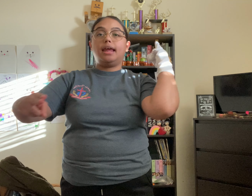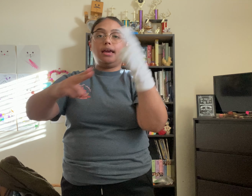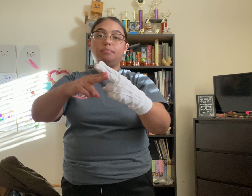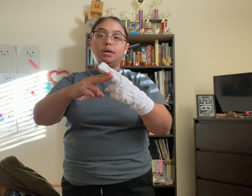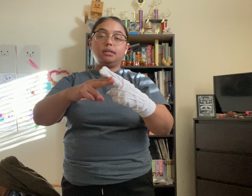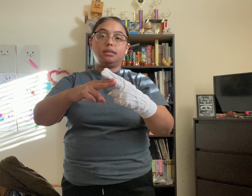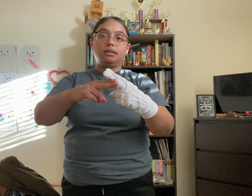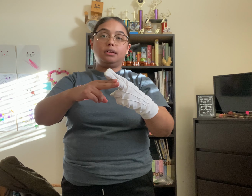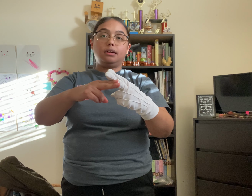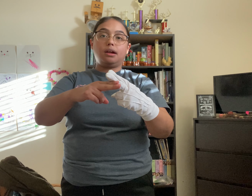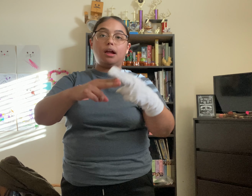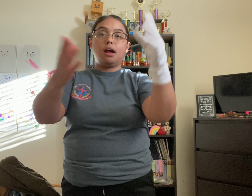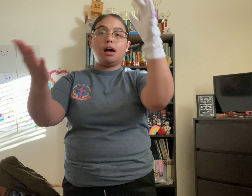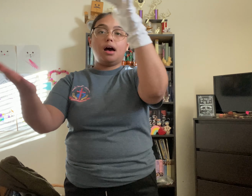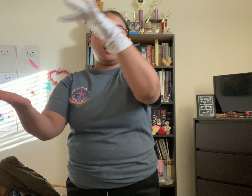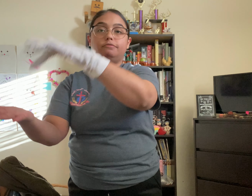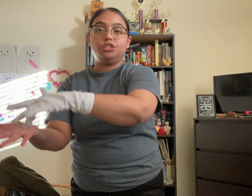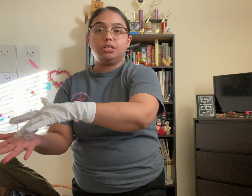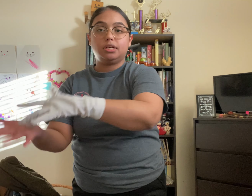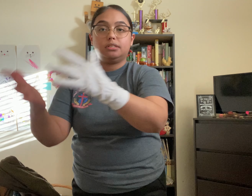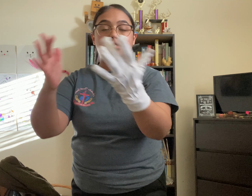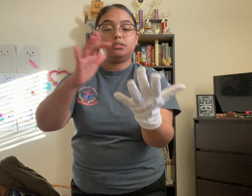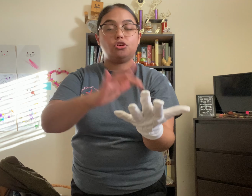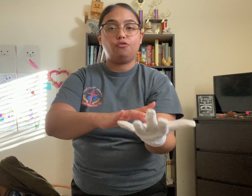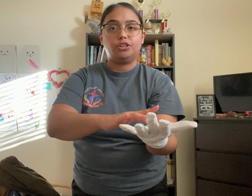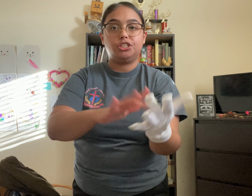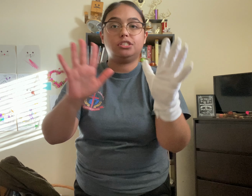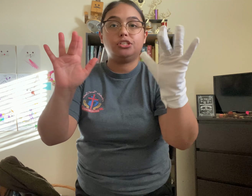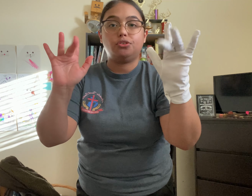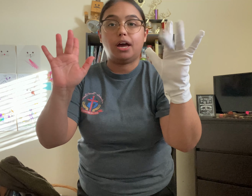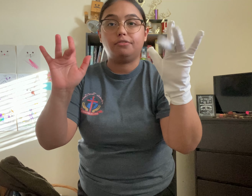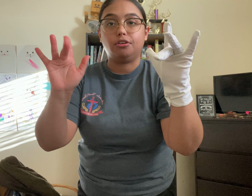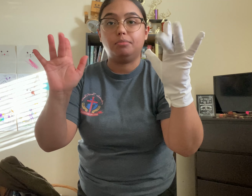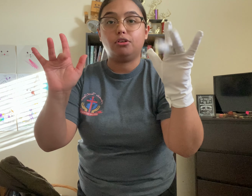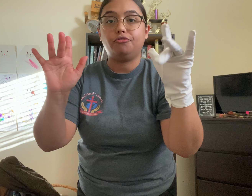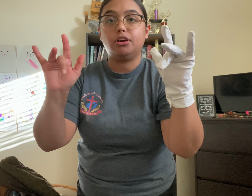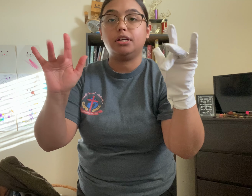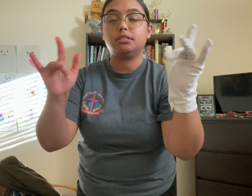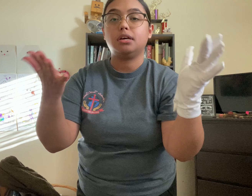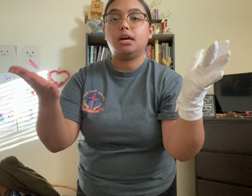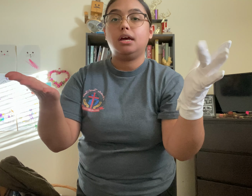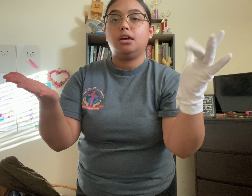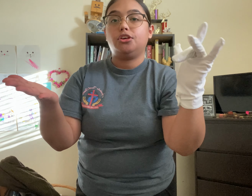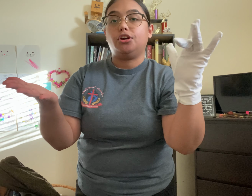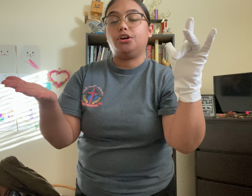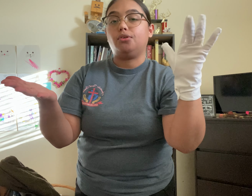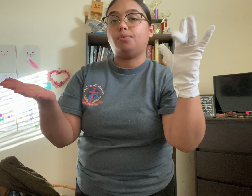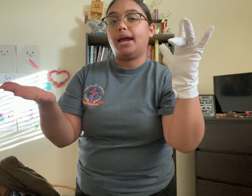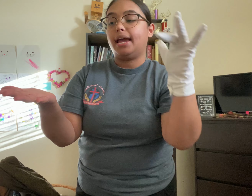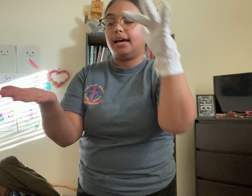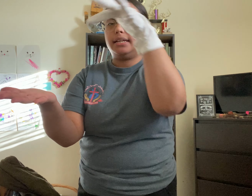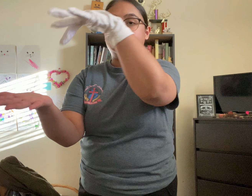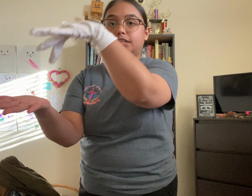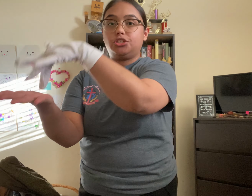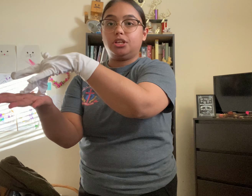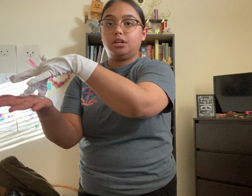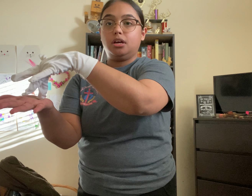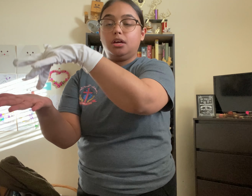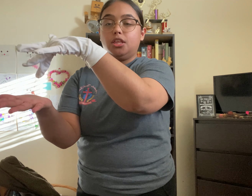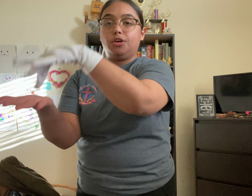name of Jesus. So for Jesus, you have your middle fingers. Your right hand is touching the palm